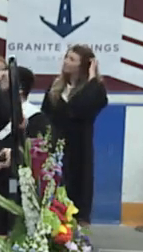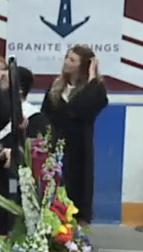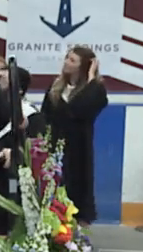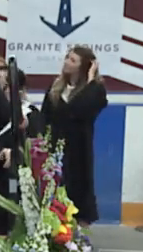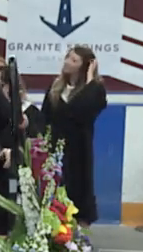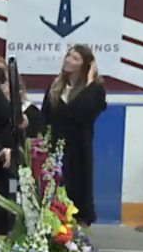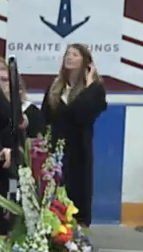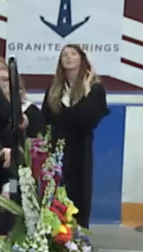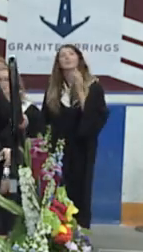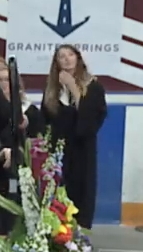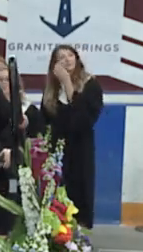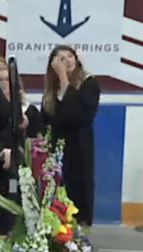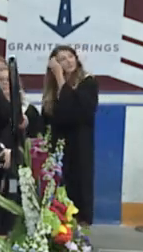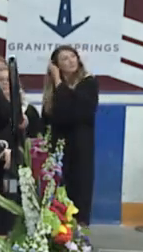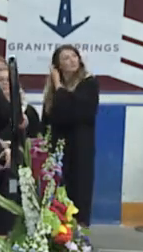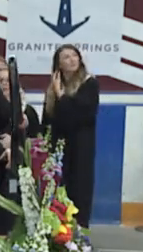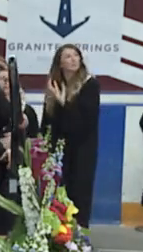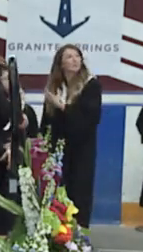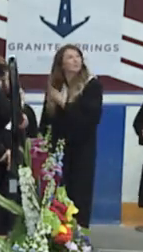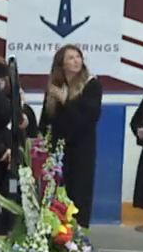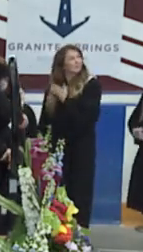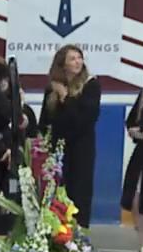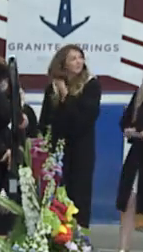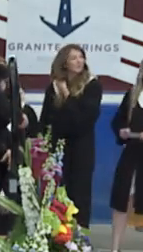Nuria Shamasuddin.